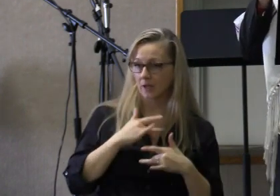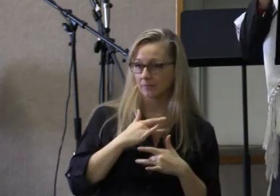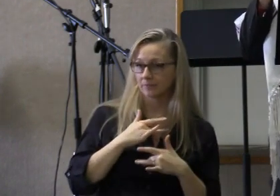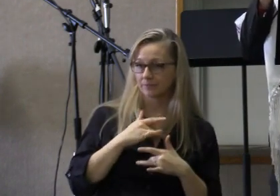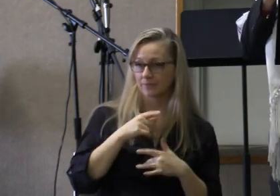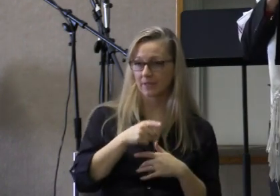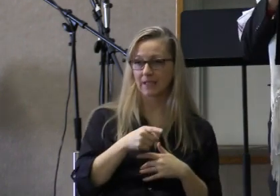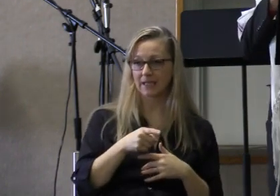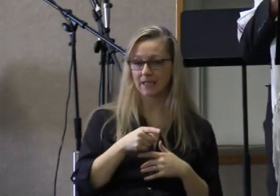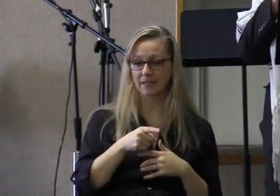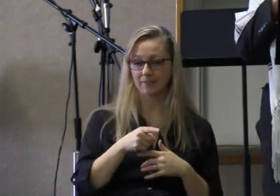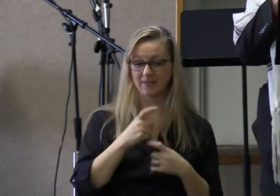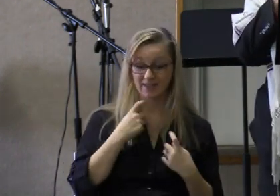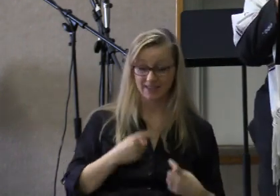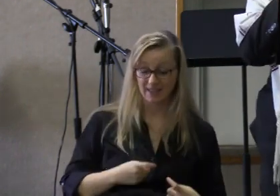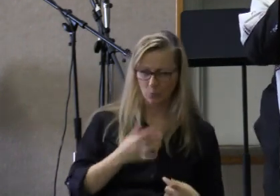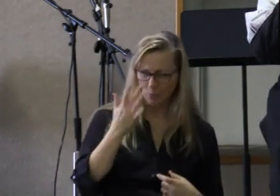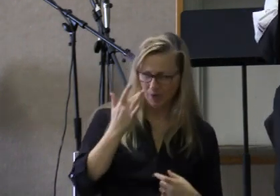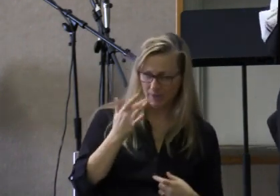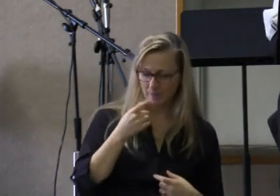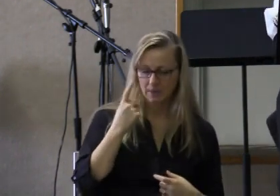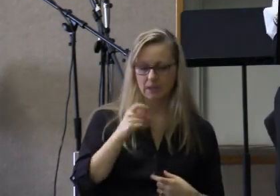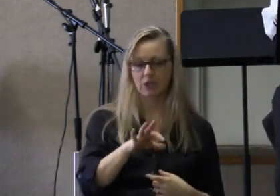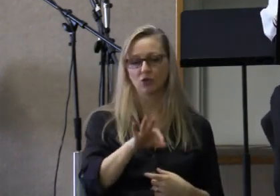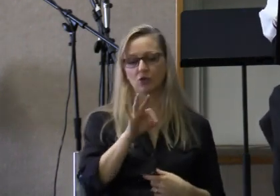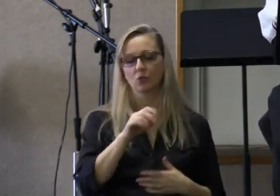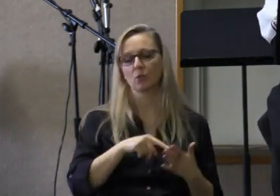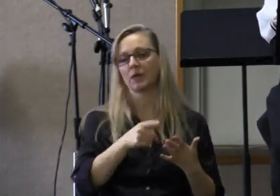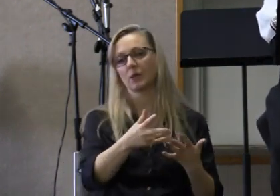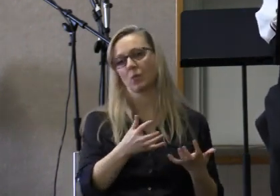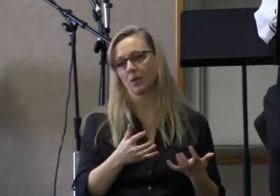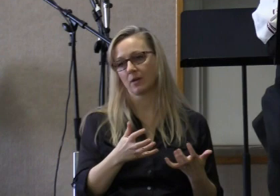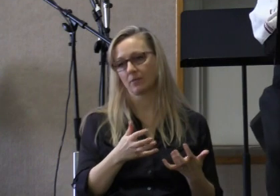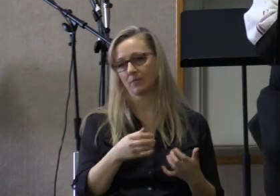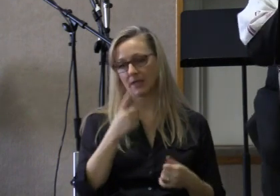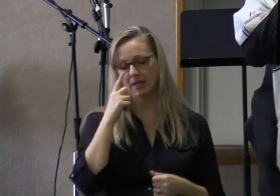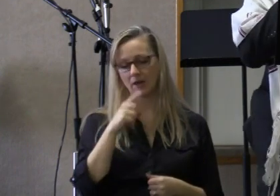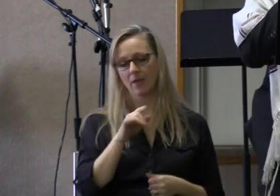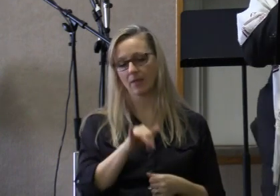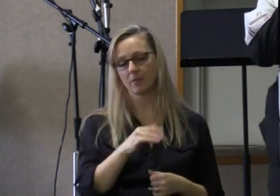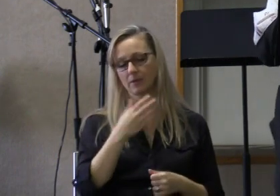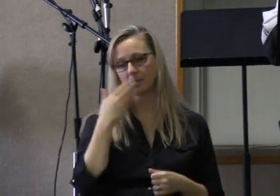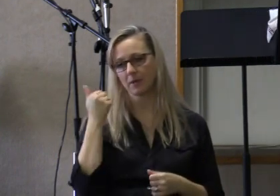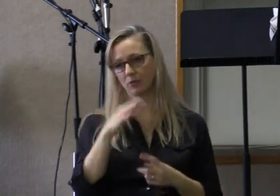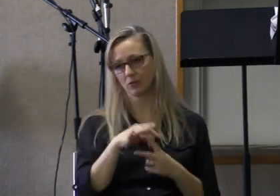what he wanted, what he liked, what he thought was the better choice at the moment.